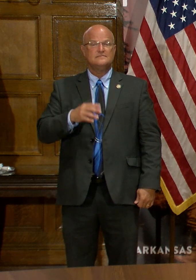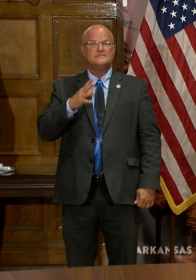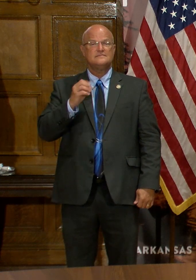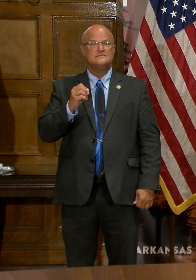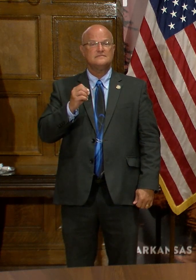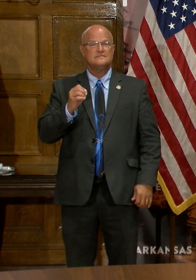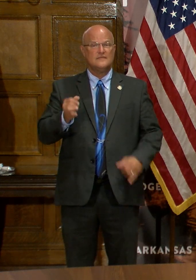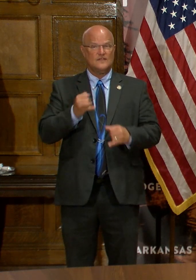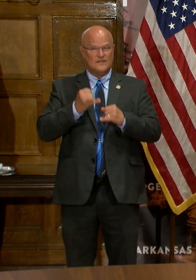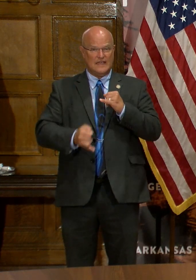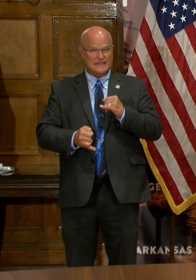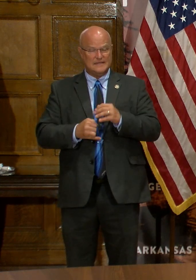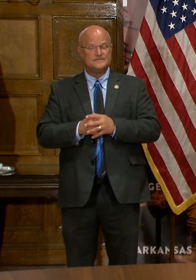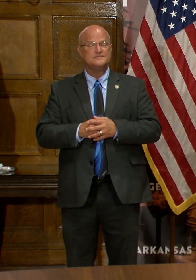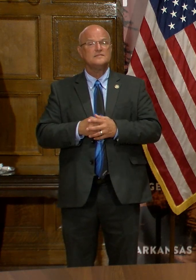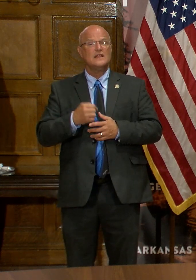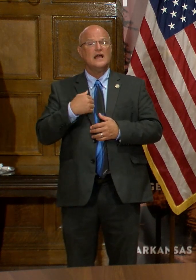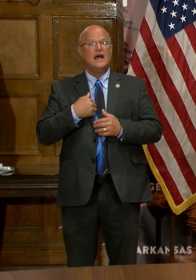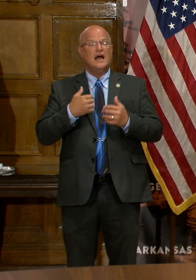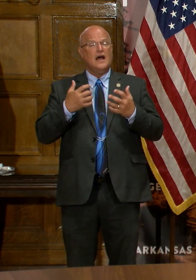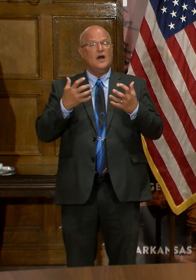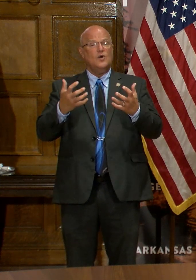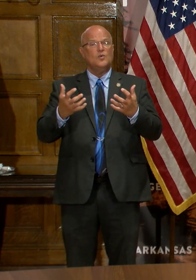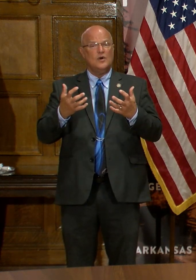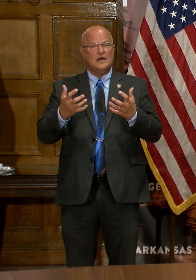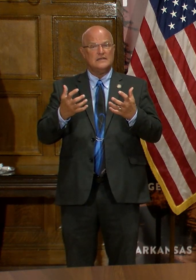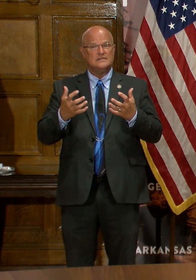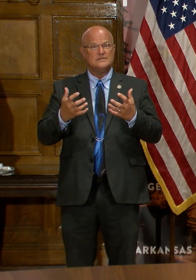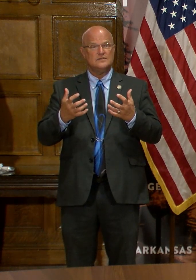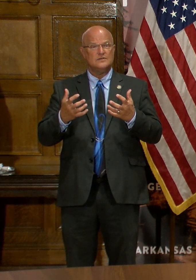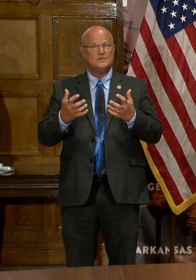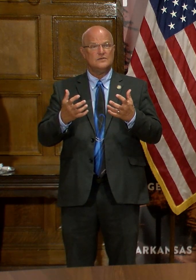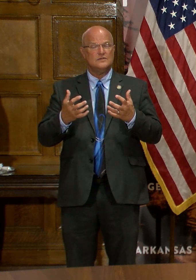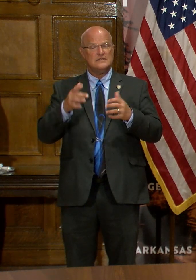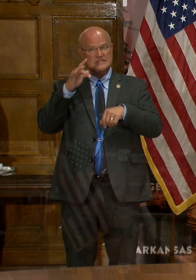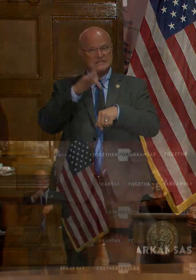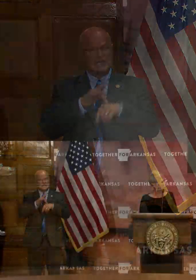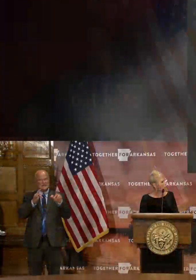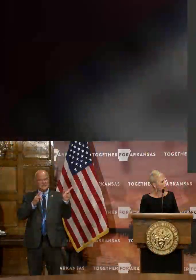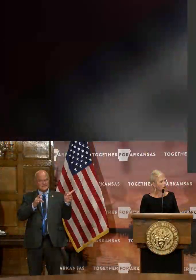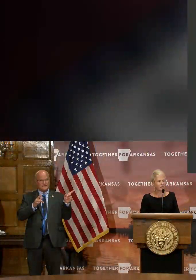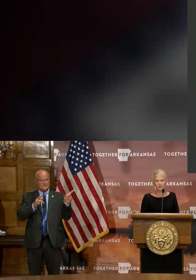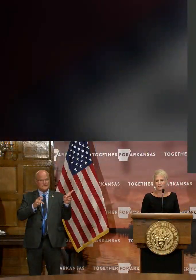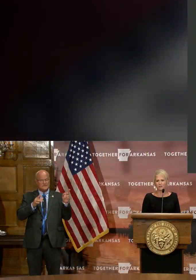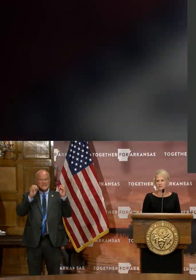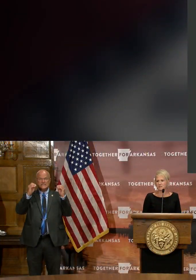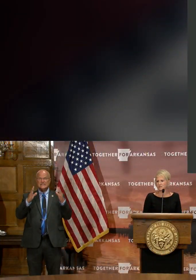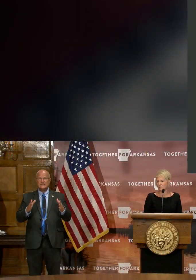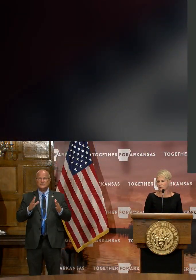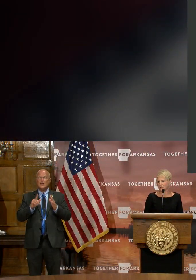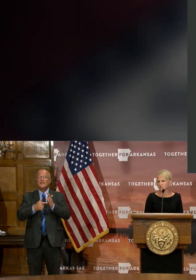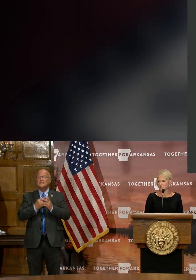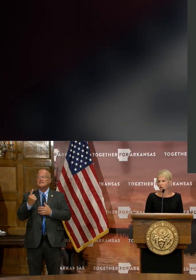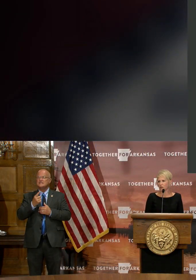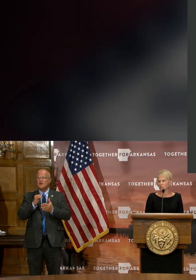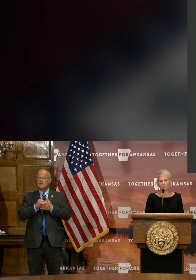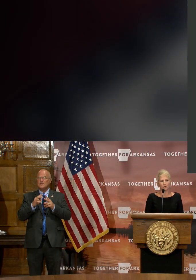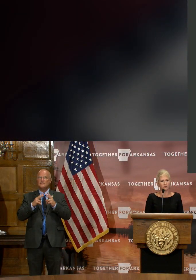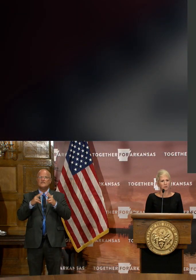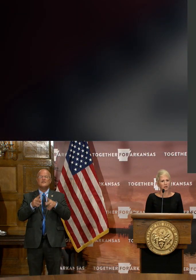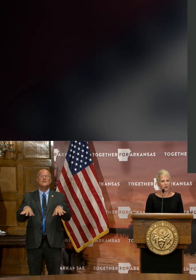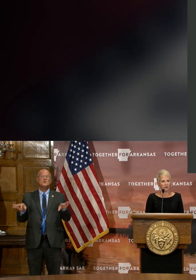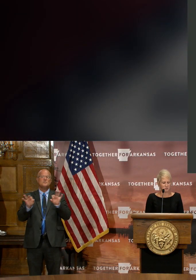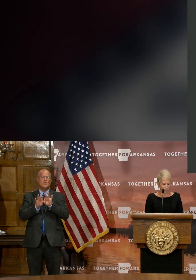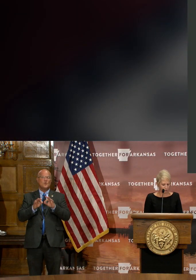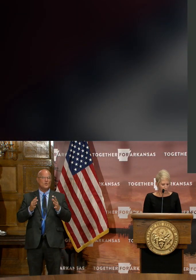And finally, I want to highlight a teacher, and I think that this is something that's very